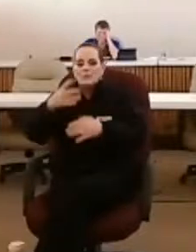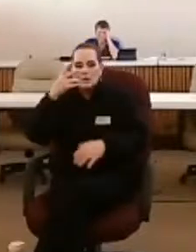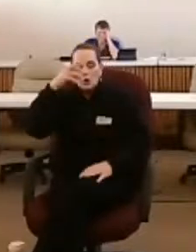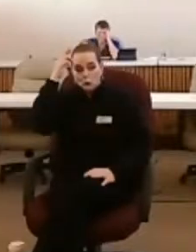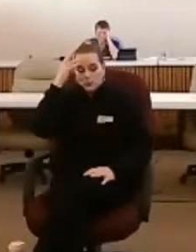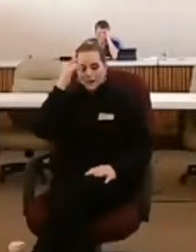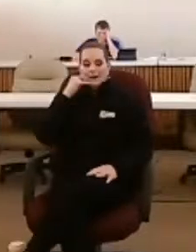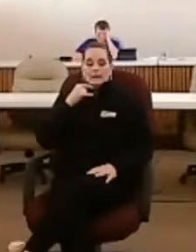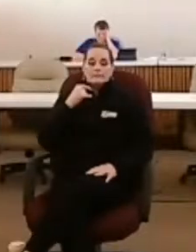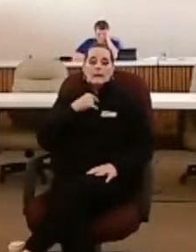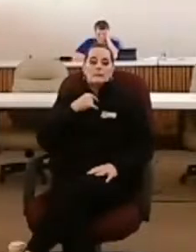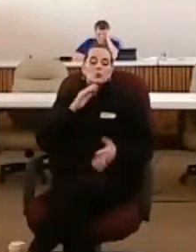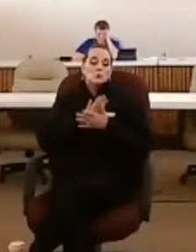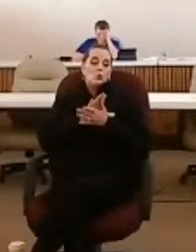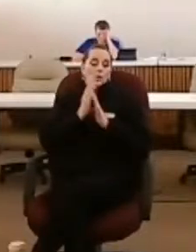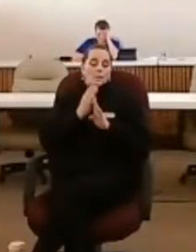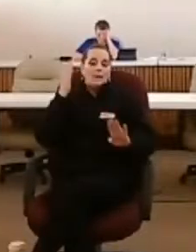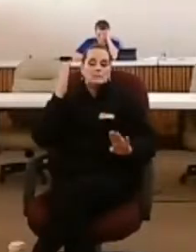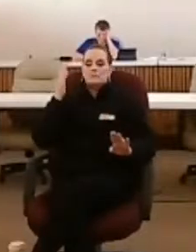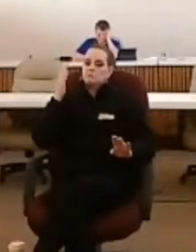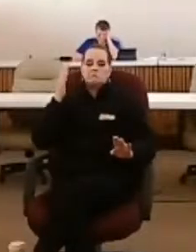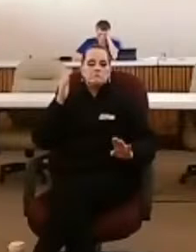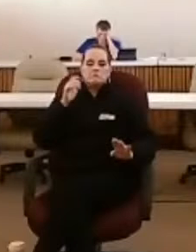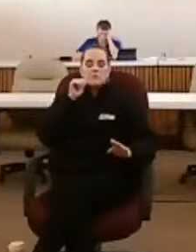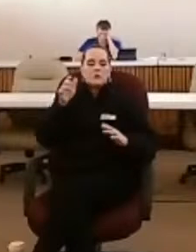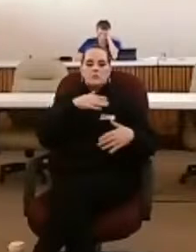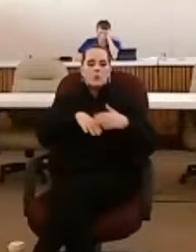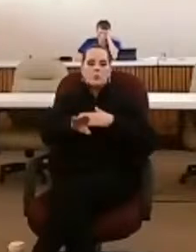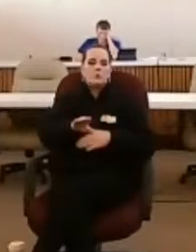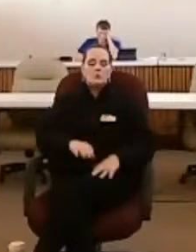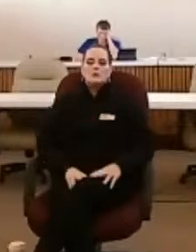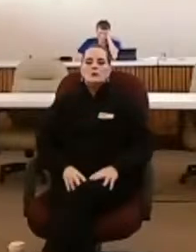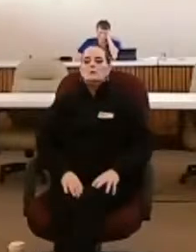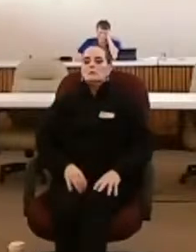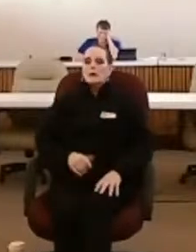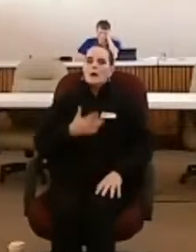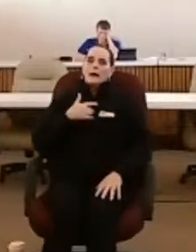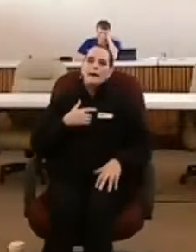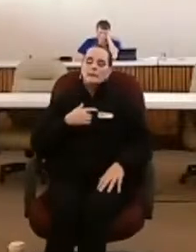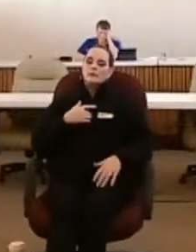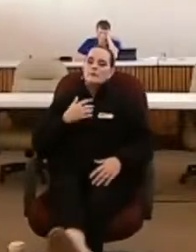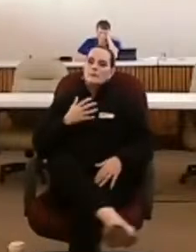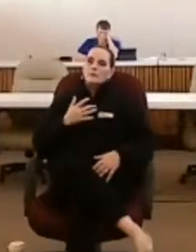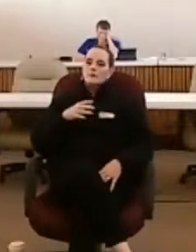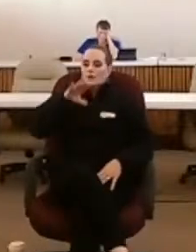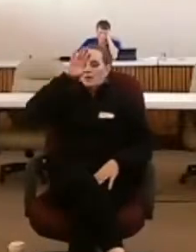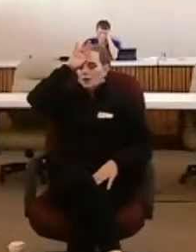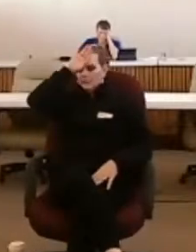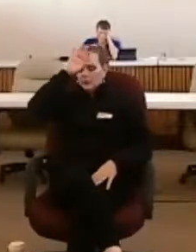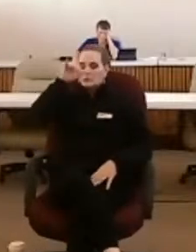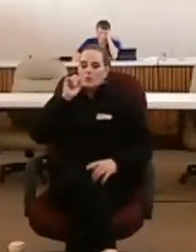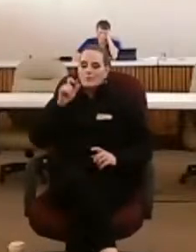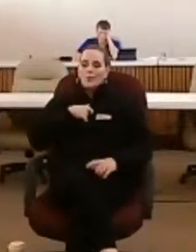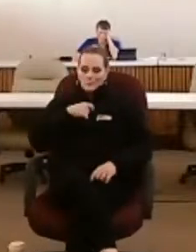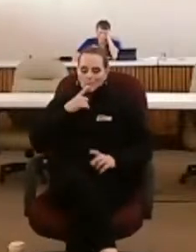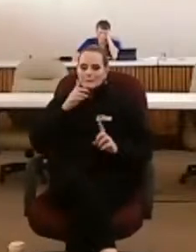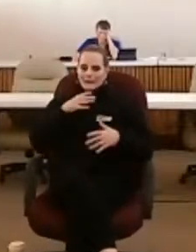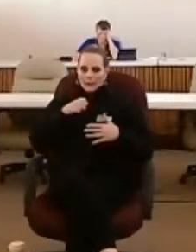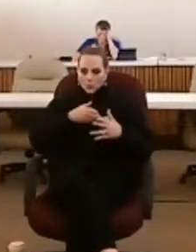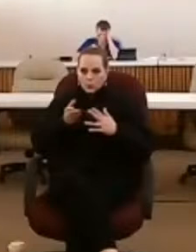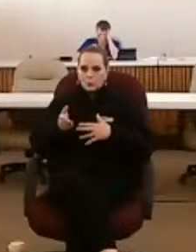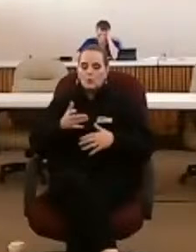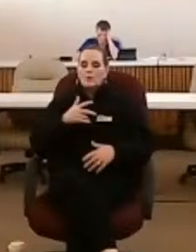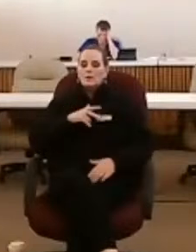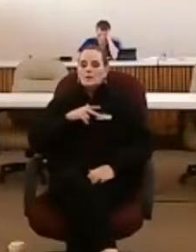down there. Had I had a fire truck come to my house, they did come down the road, and they did help my son when he choked. But I